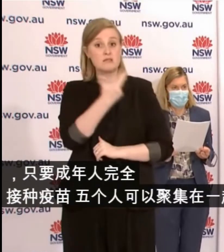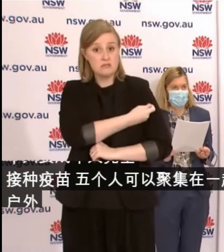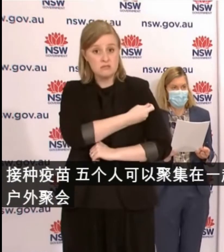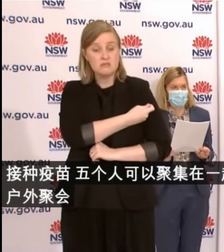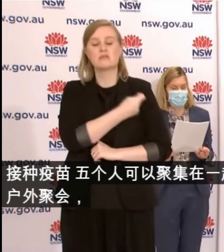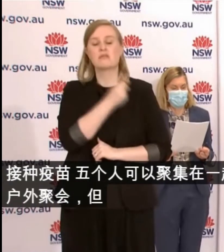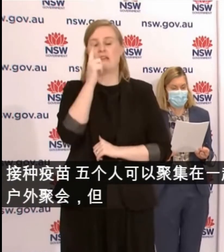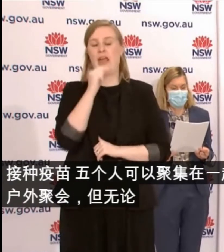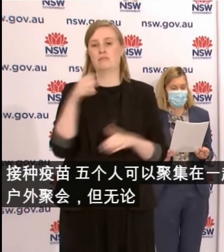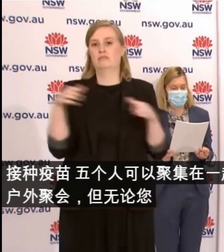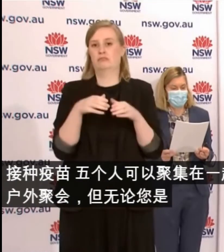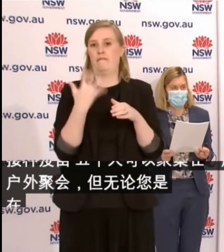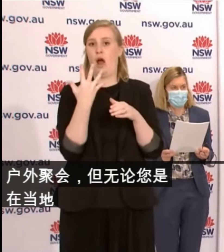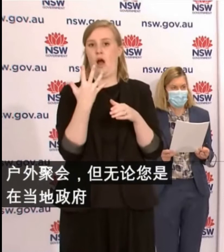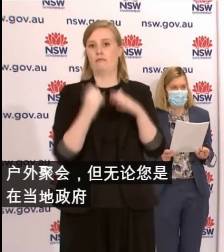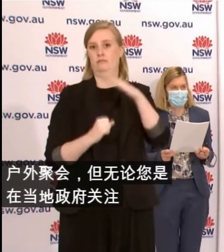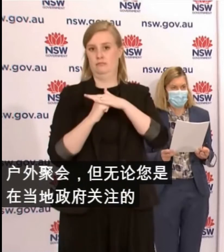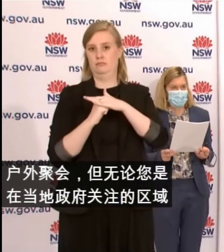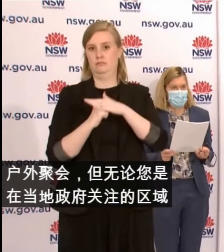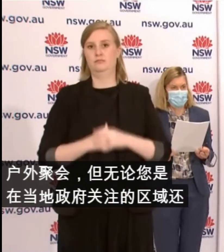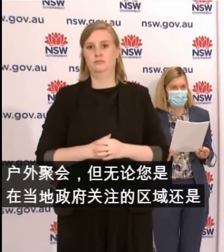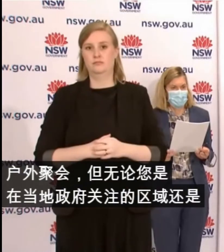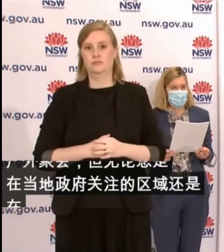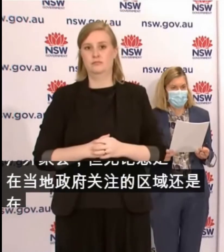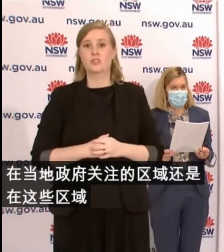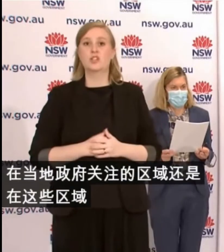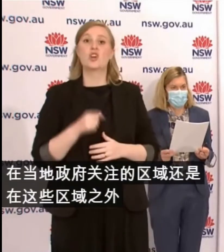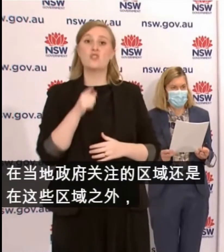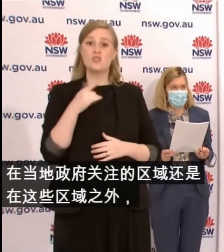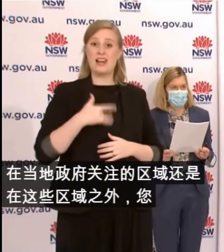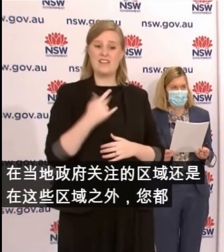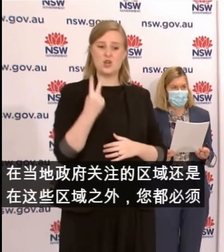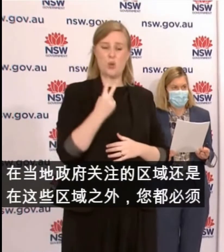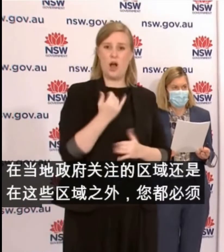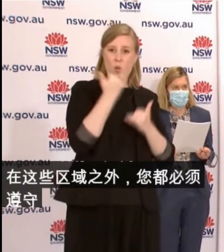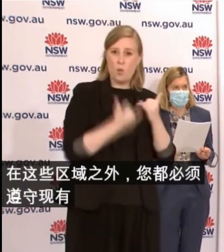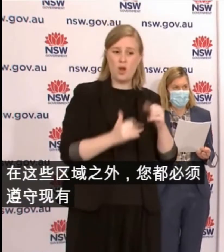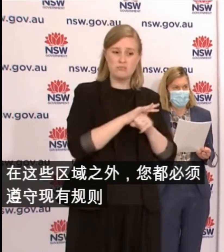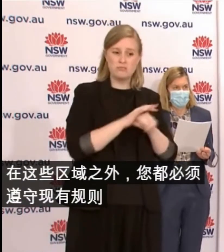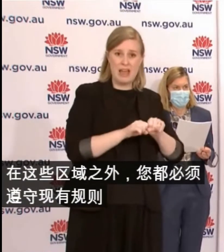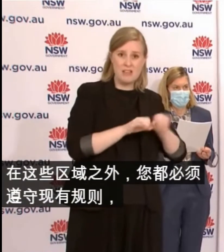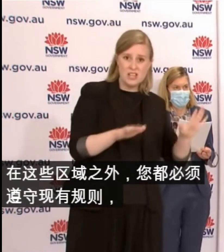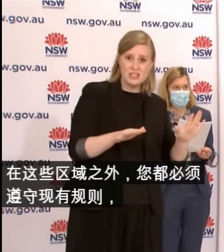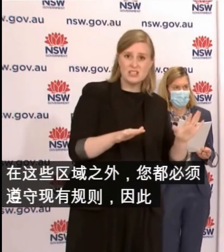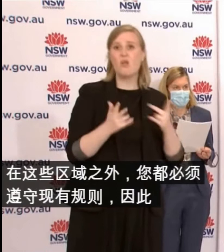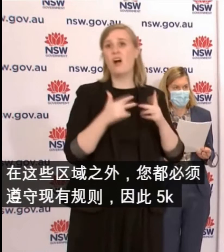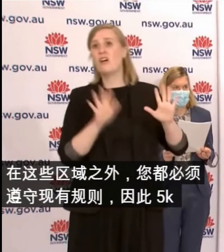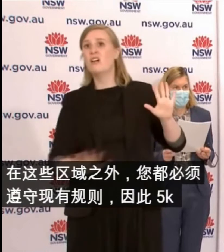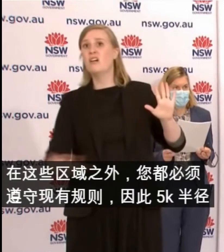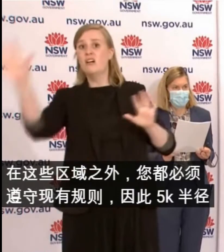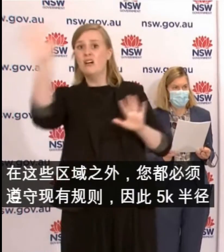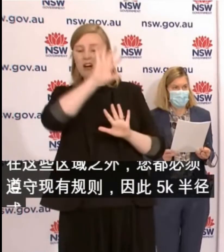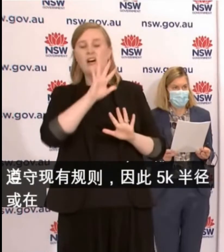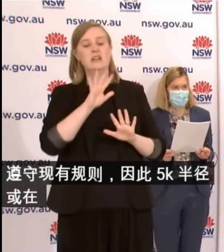gather for an outdoor gathering. But whether you're in the local government area of concern or outside those areas, you have to stick with the existing rules. So the